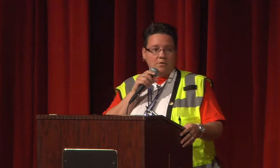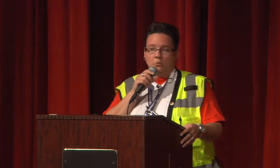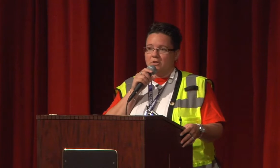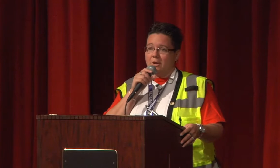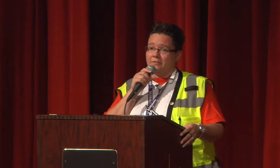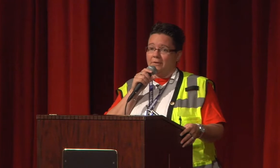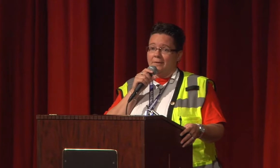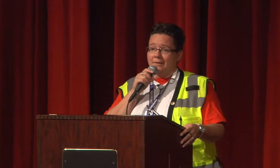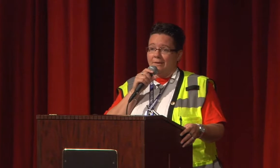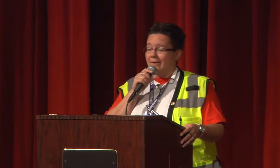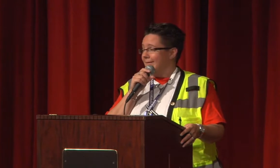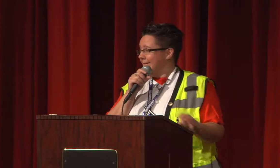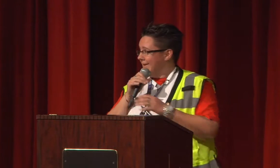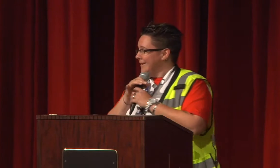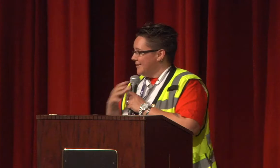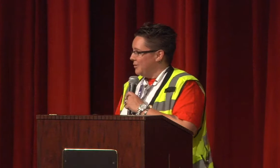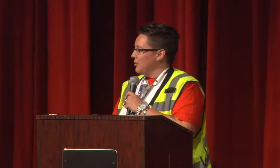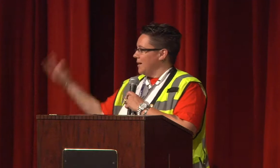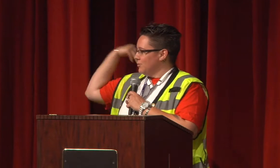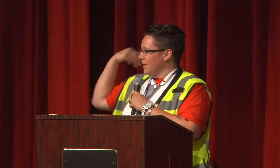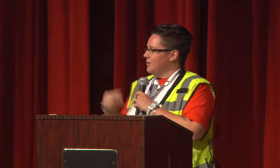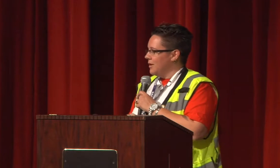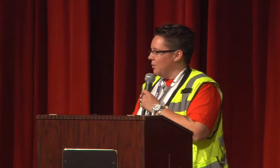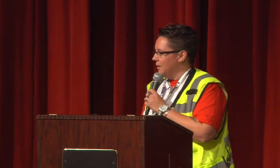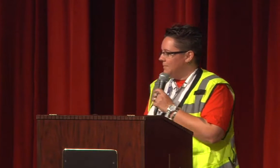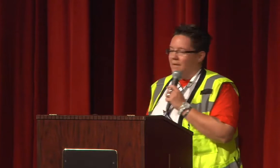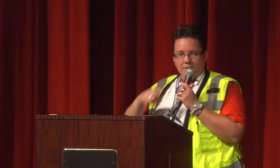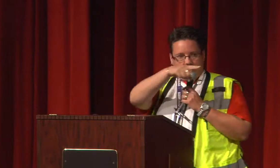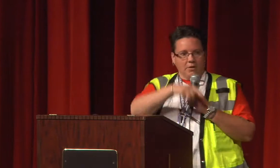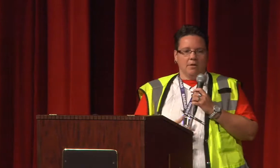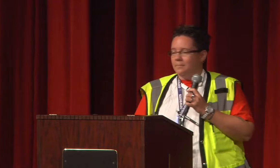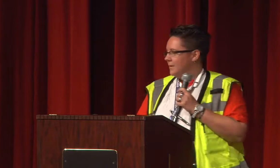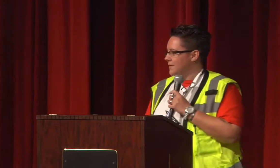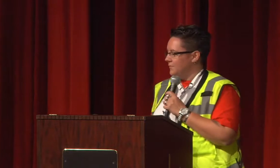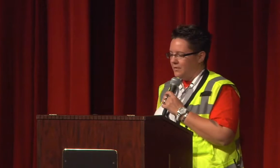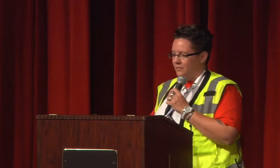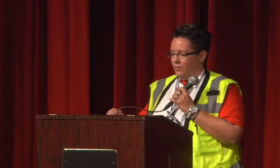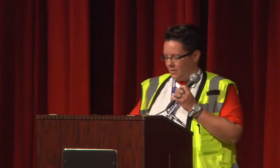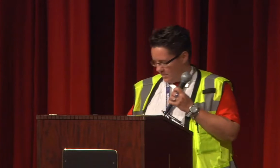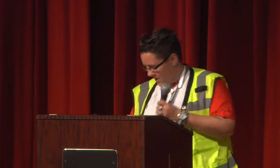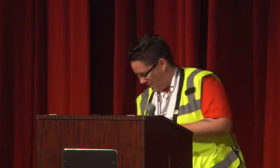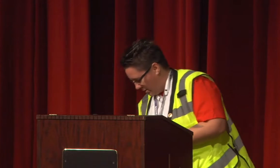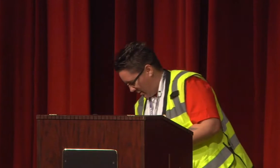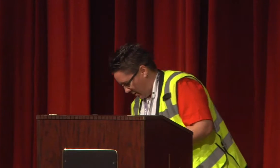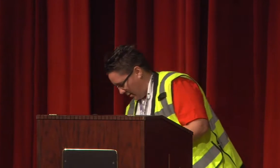more stuff. All right? Now, if you guys are ready, you can come on up. Mickey's hooking up stuff over here for you.